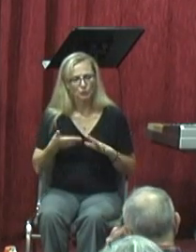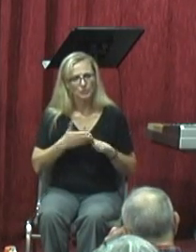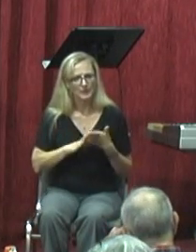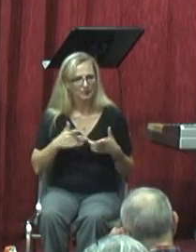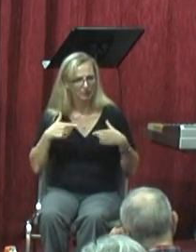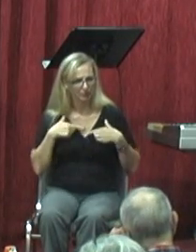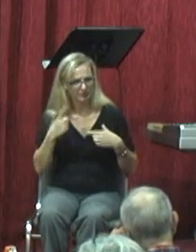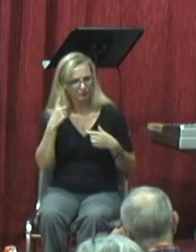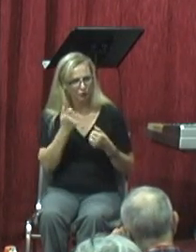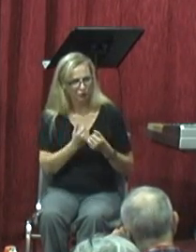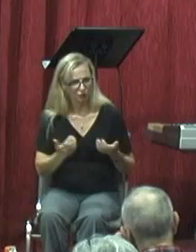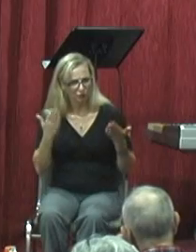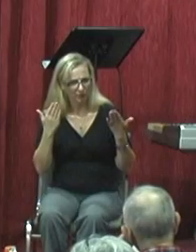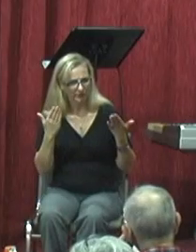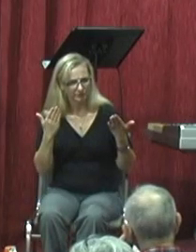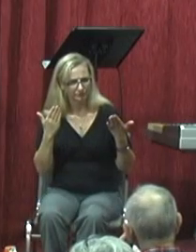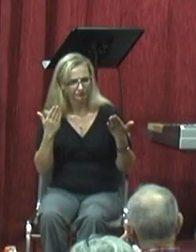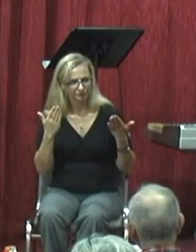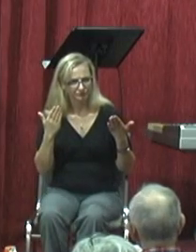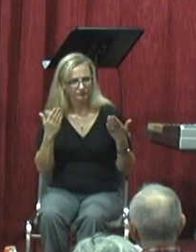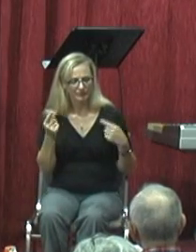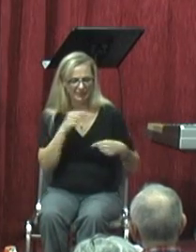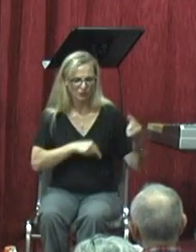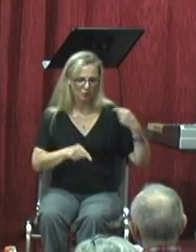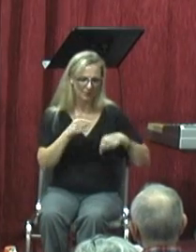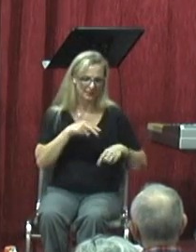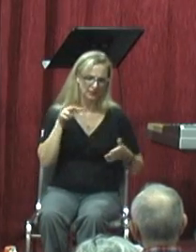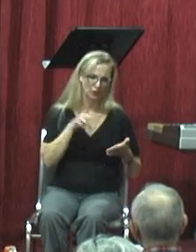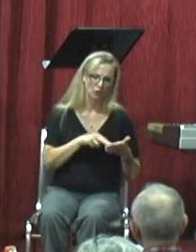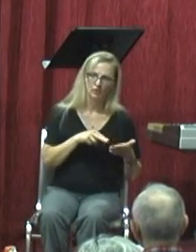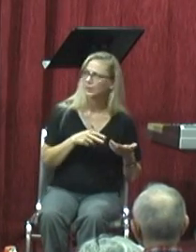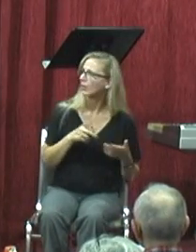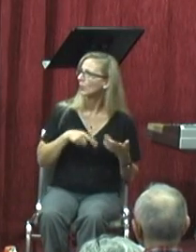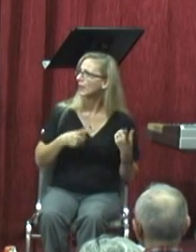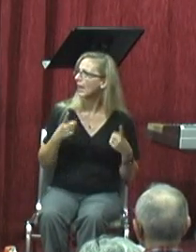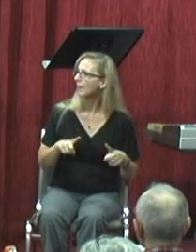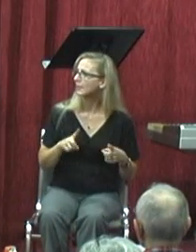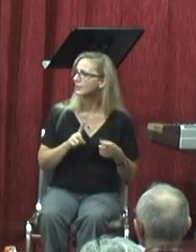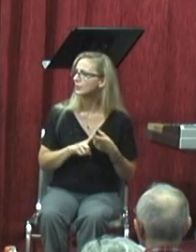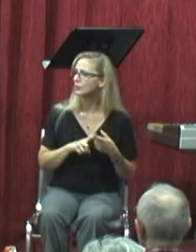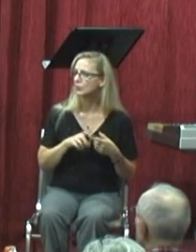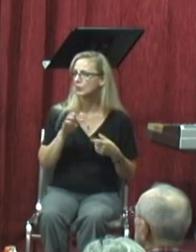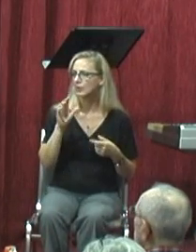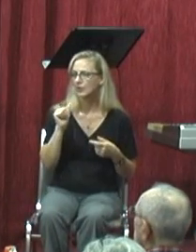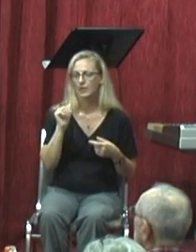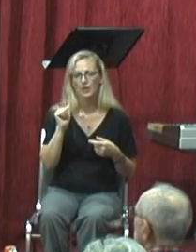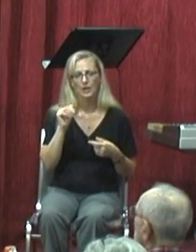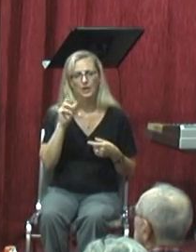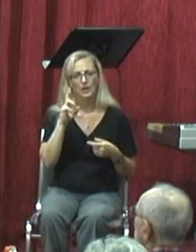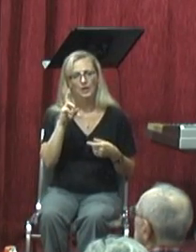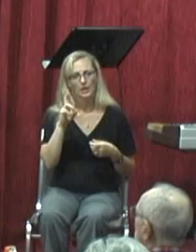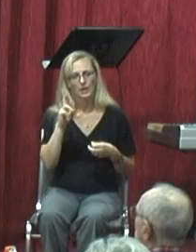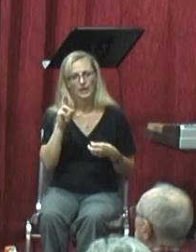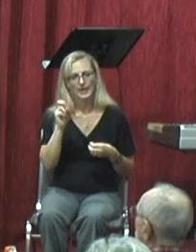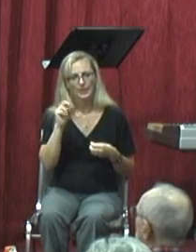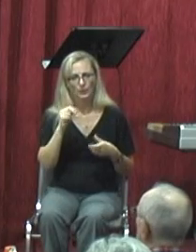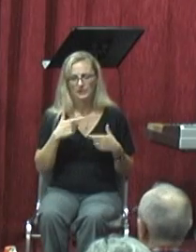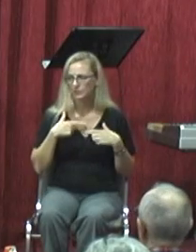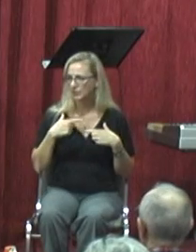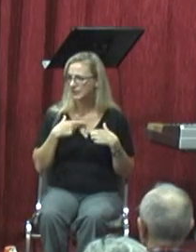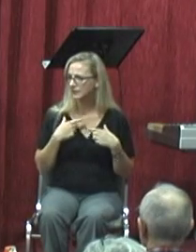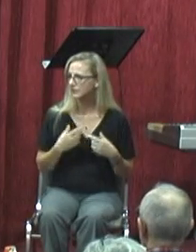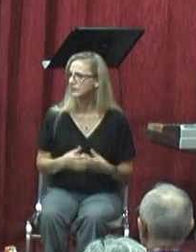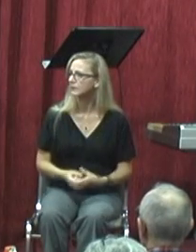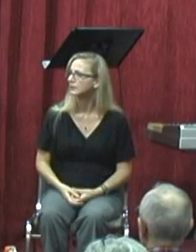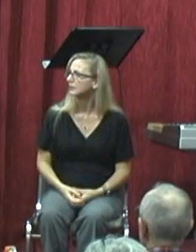Kohen for Yeshua? So let's go back and look at what happens to the Aaronic Kohanim and see what the New